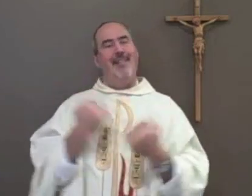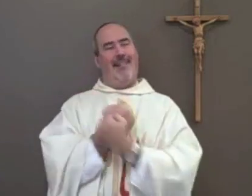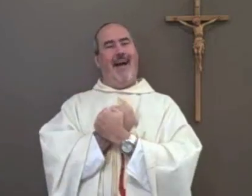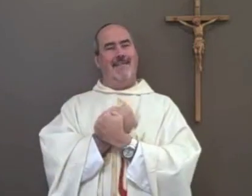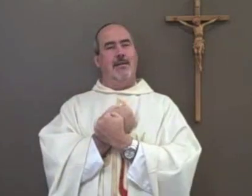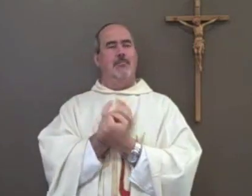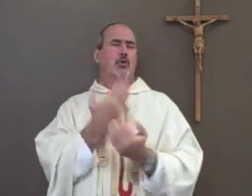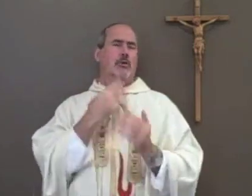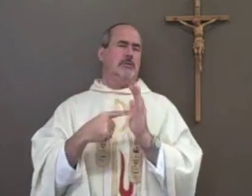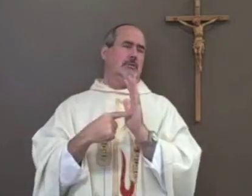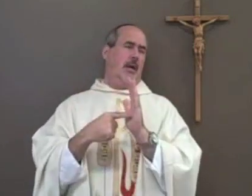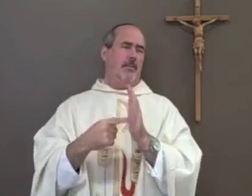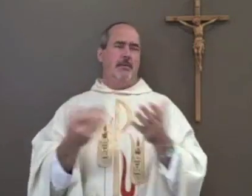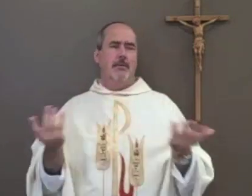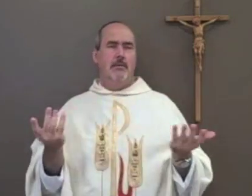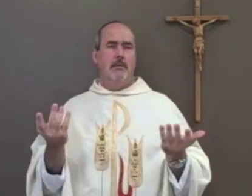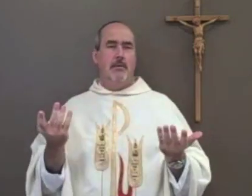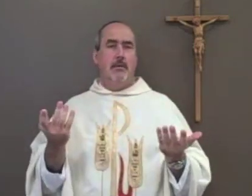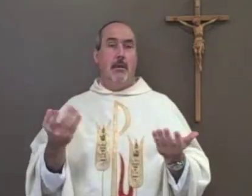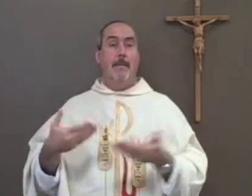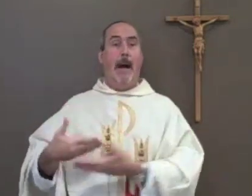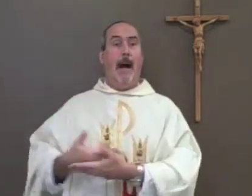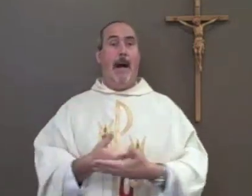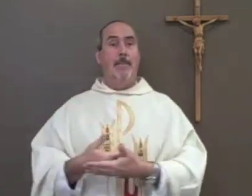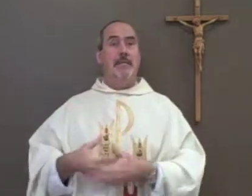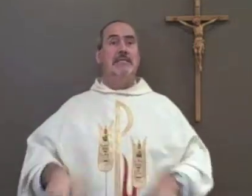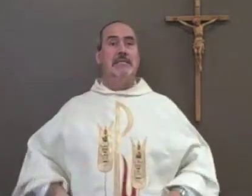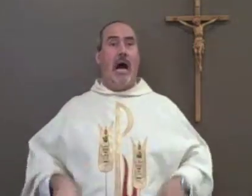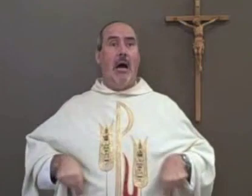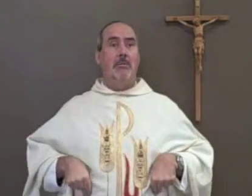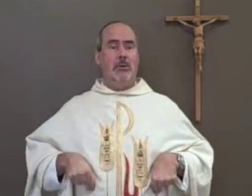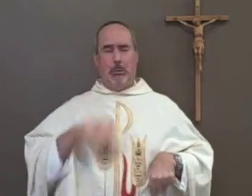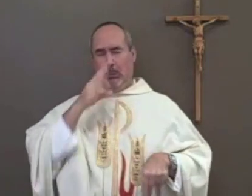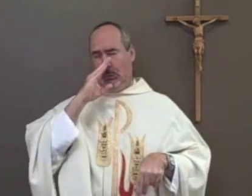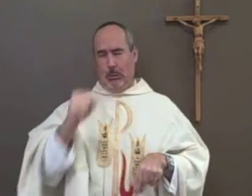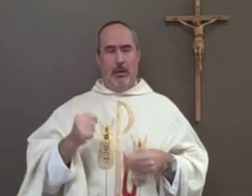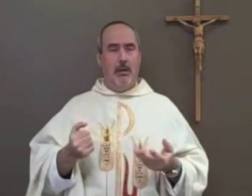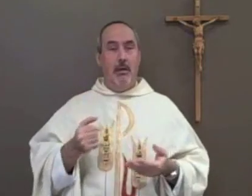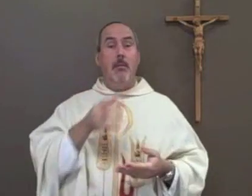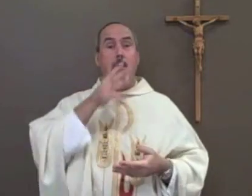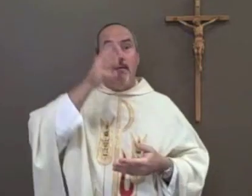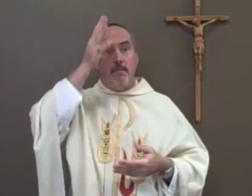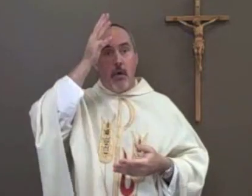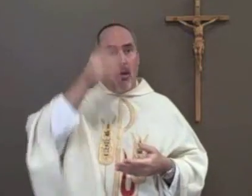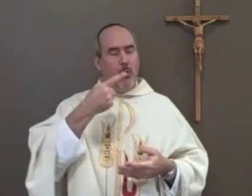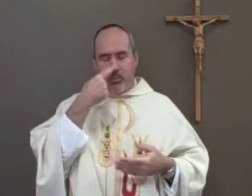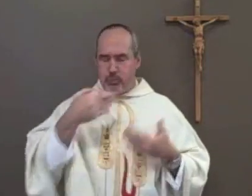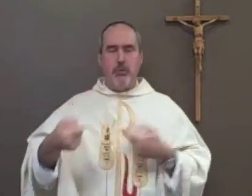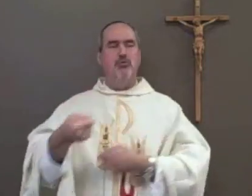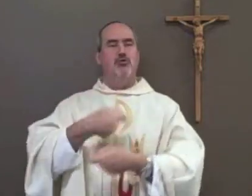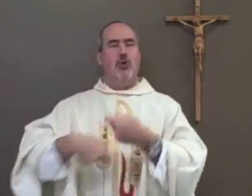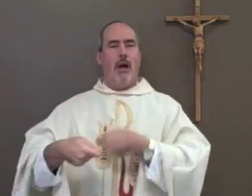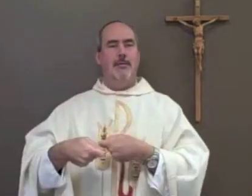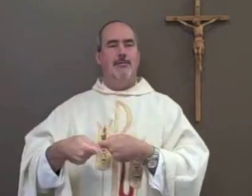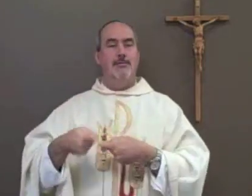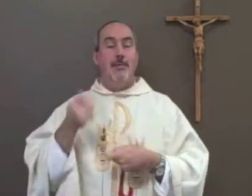be hard to do it, but you do it because you love them. For an example, babies. Changing their diapers is an